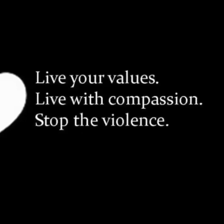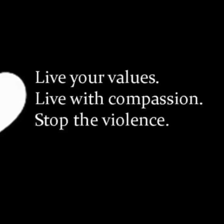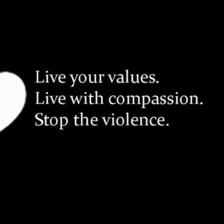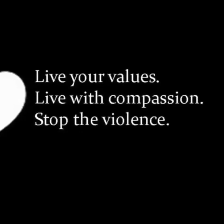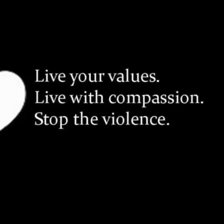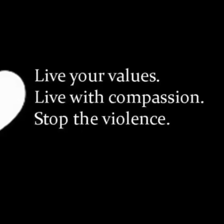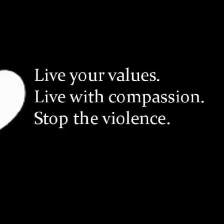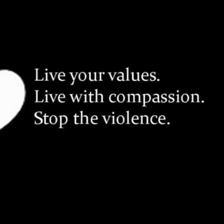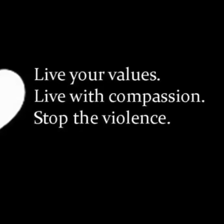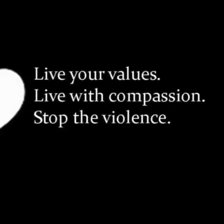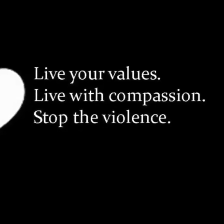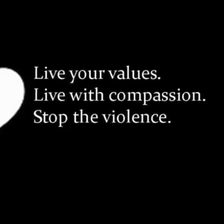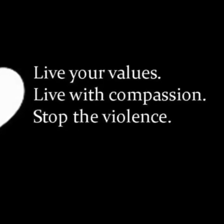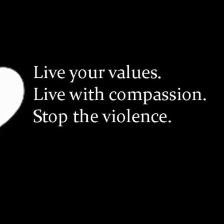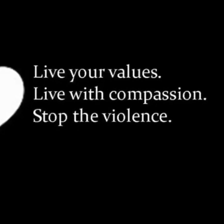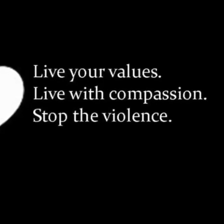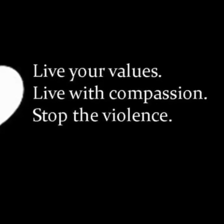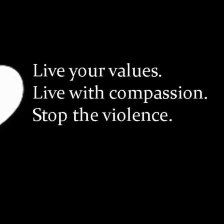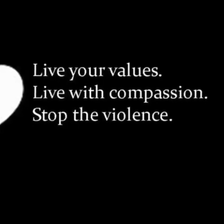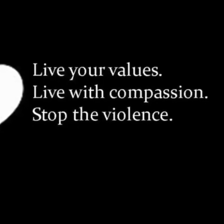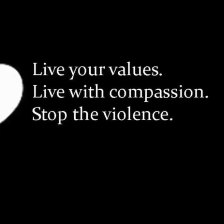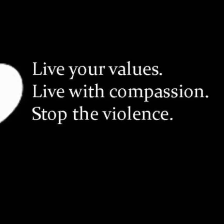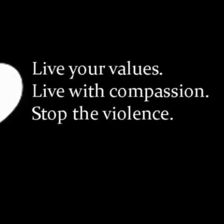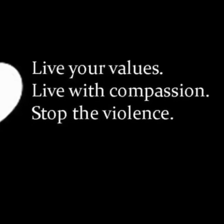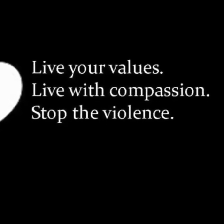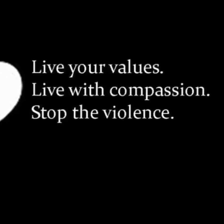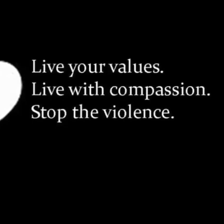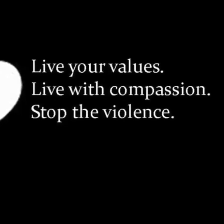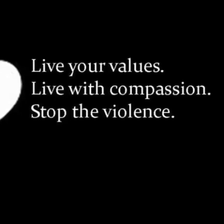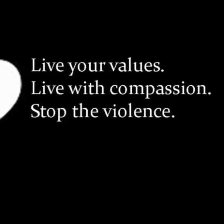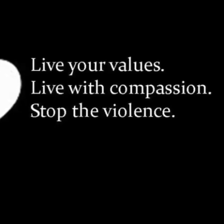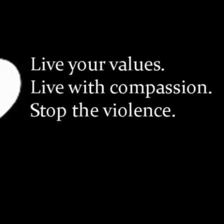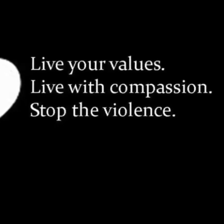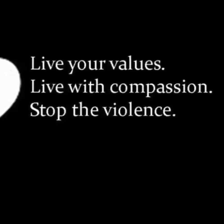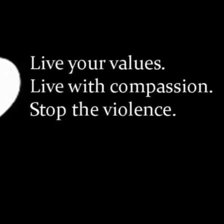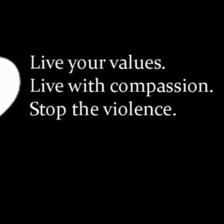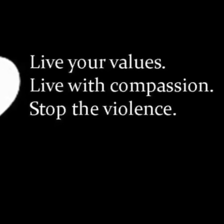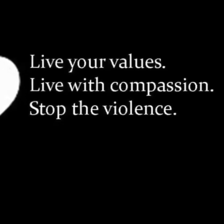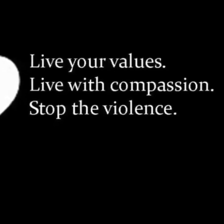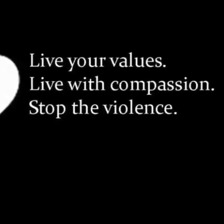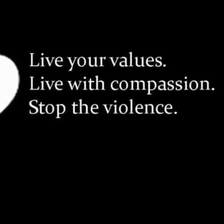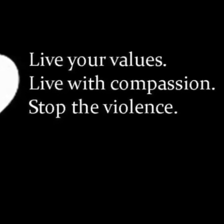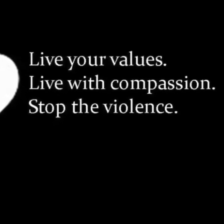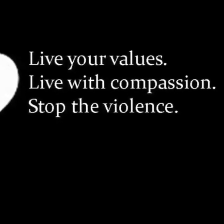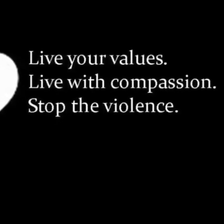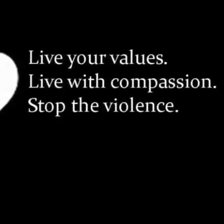Live your values. Live with compassion. Stop the violence.